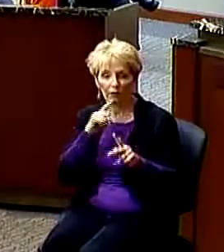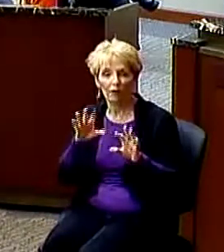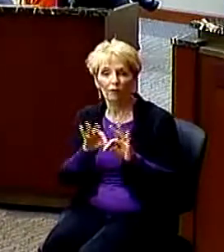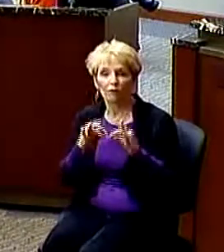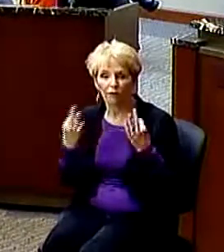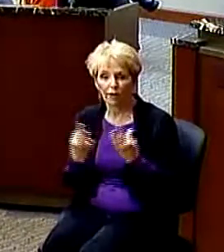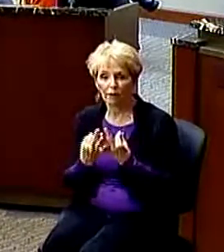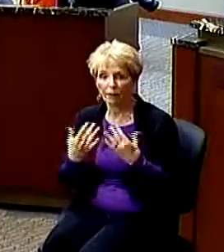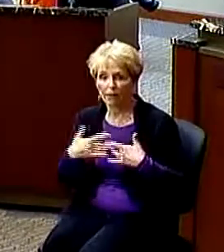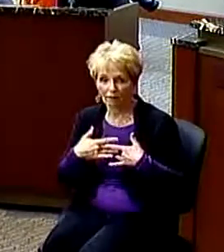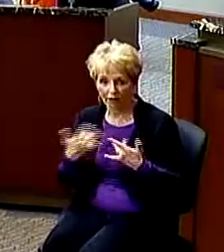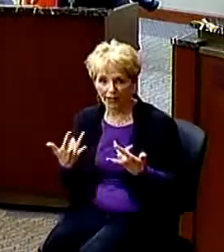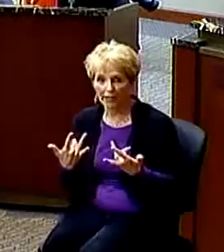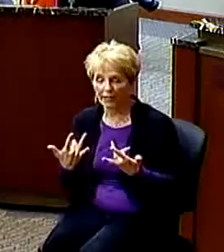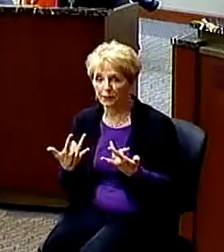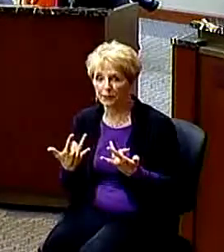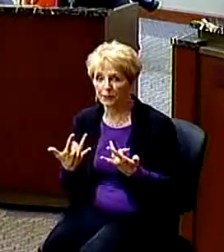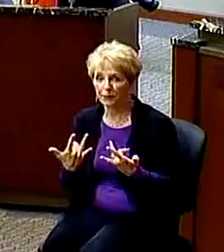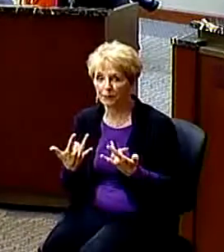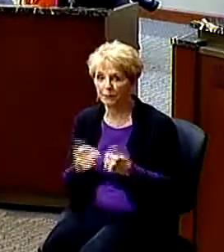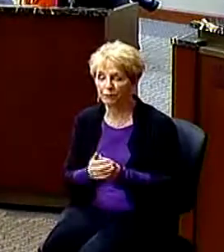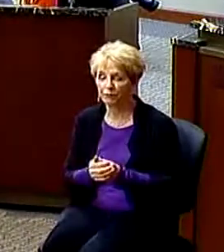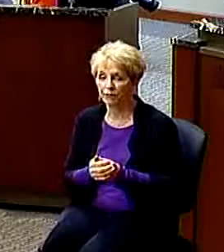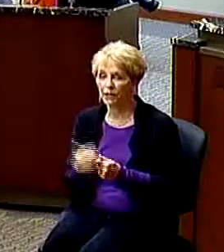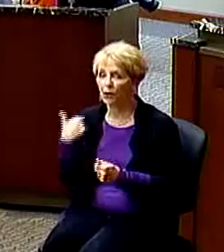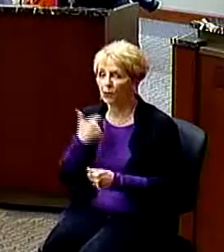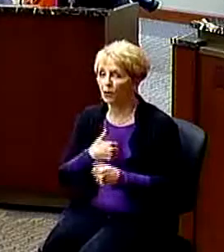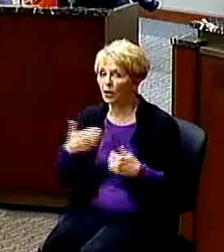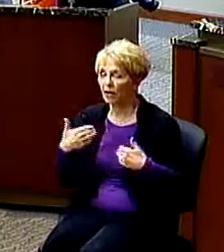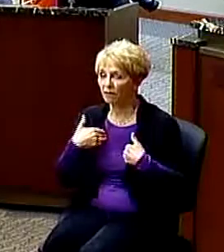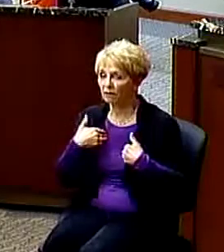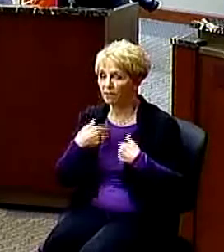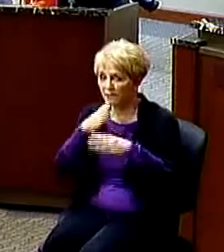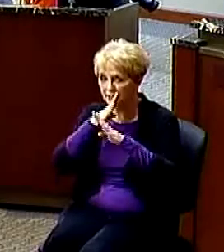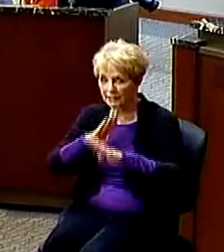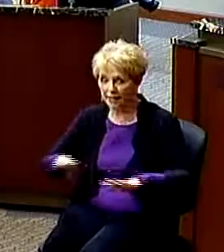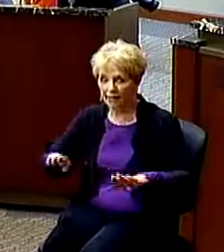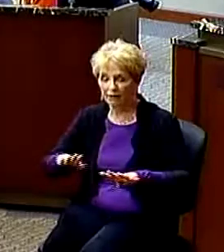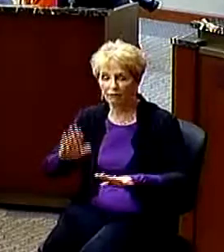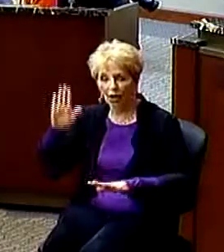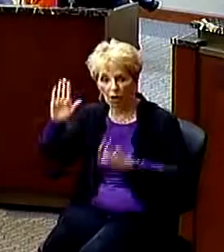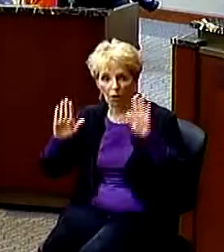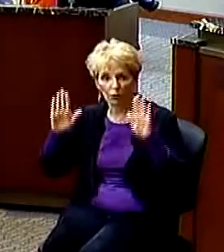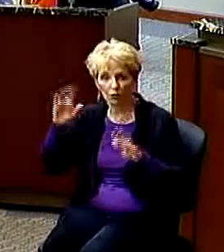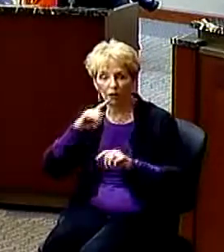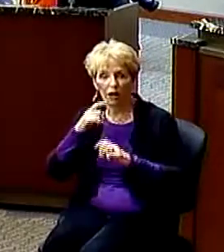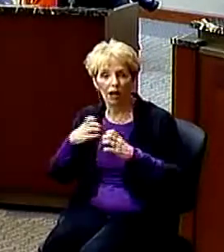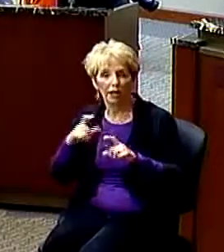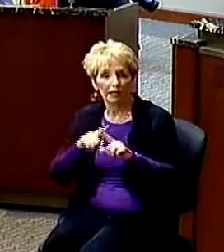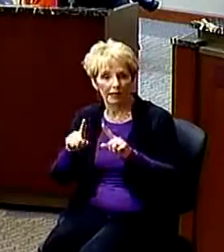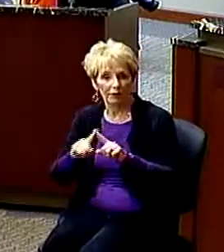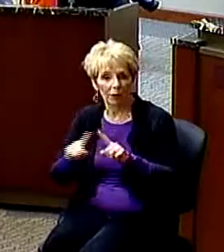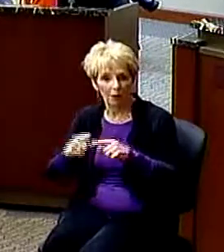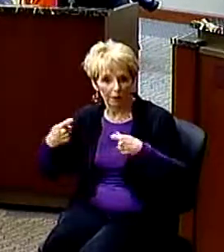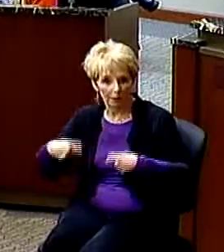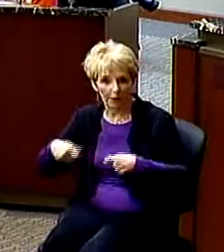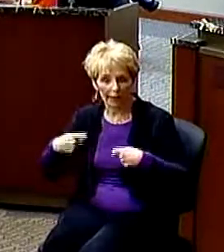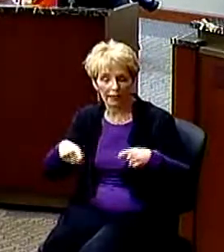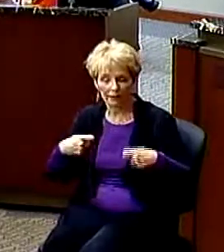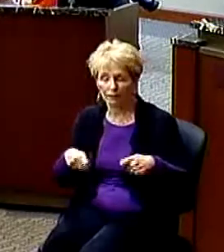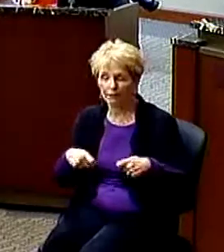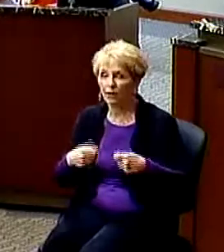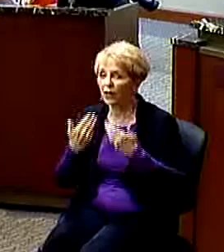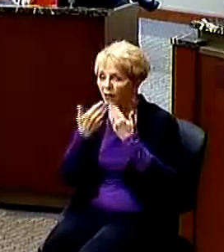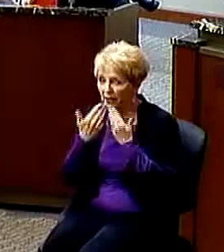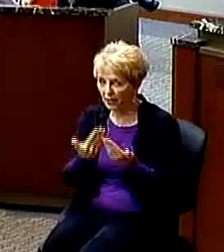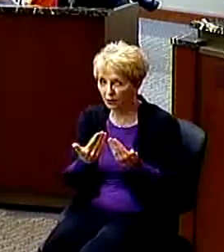family event. And we're going to have a silent auction out there, and there will be lots of different bands. So